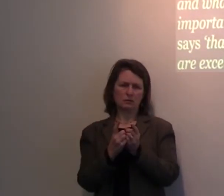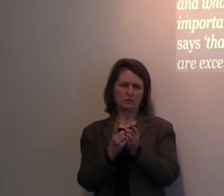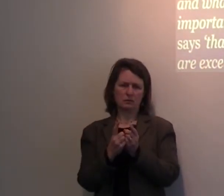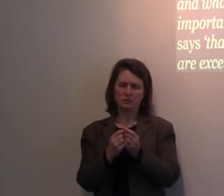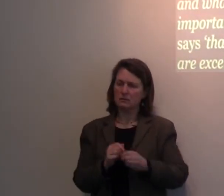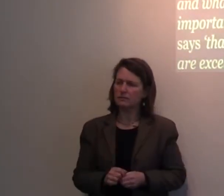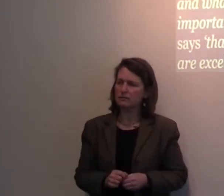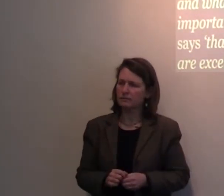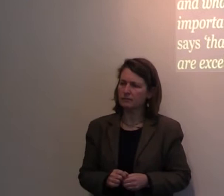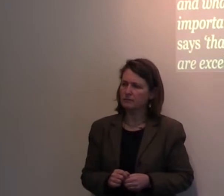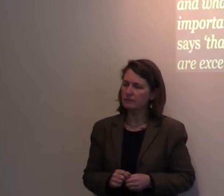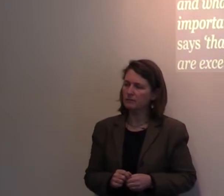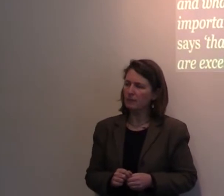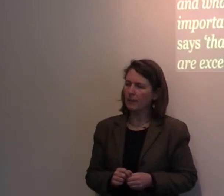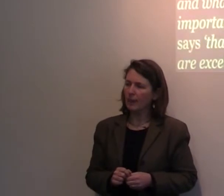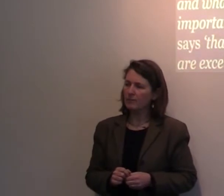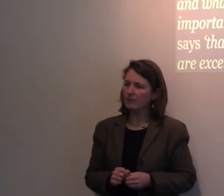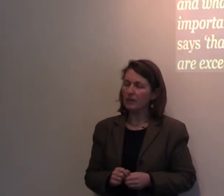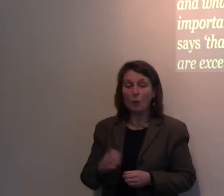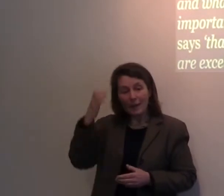quote. The King James Bible says,